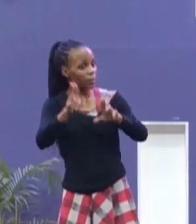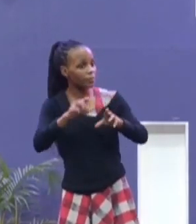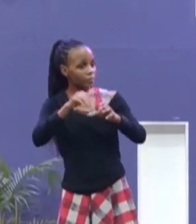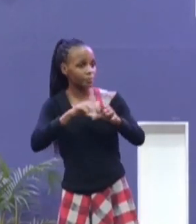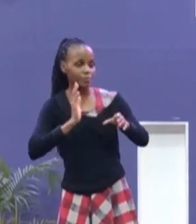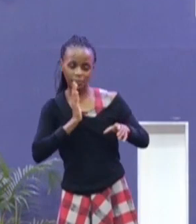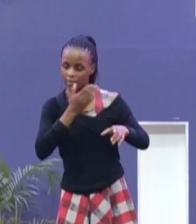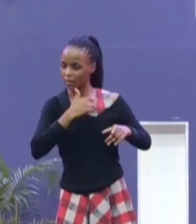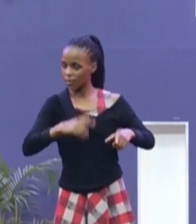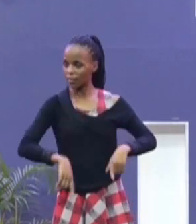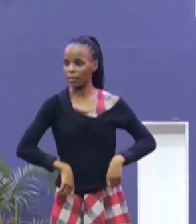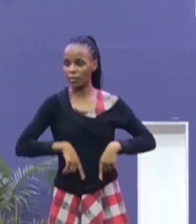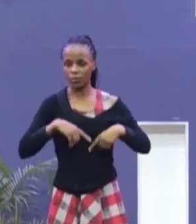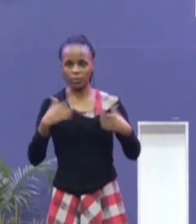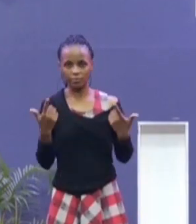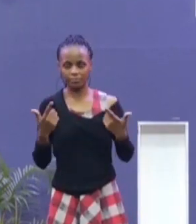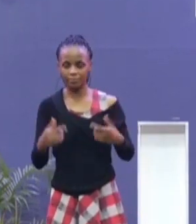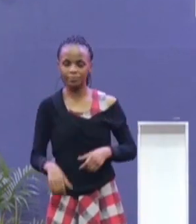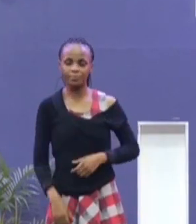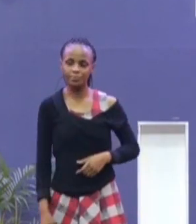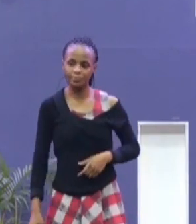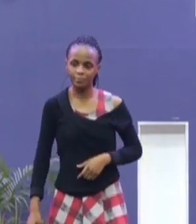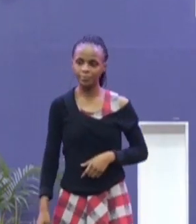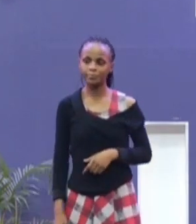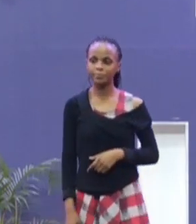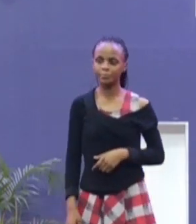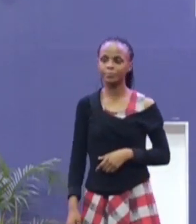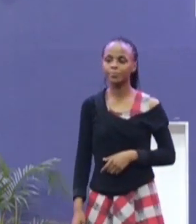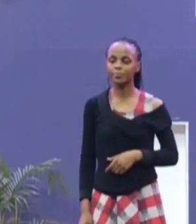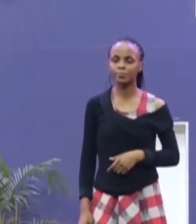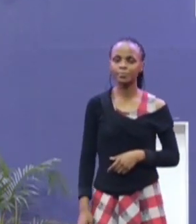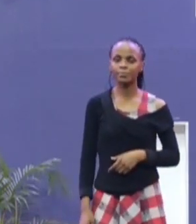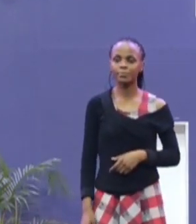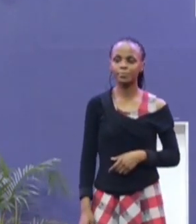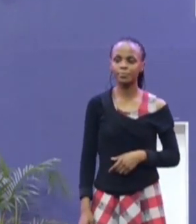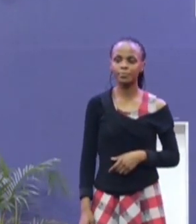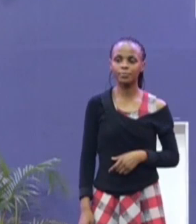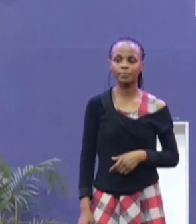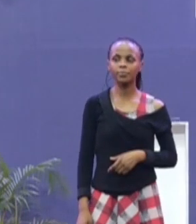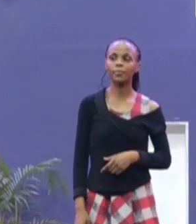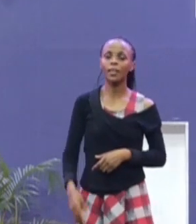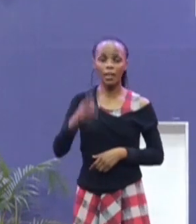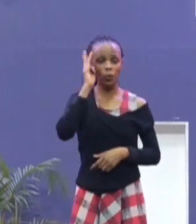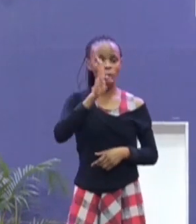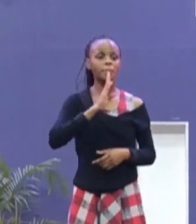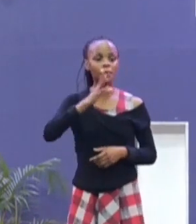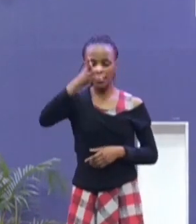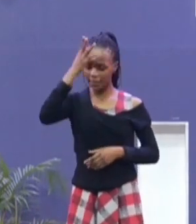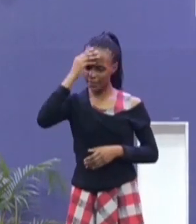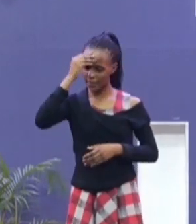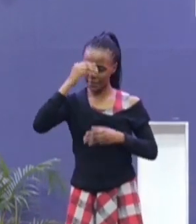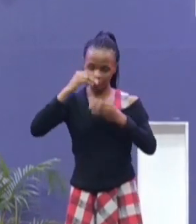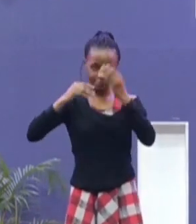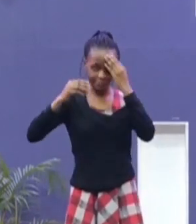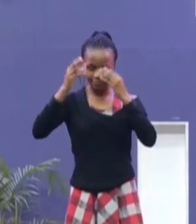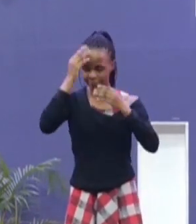ddaala nga Bible kyegamba ge mazima g'obulamu bwaffe, we will have that class. Tujja beerayo n'okusomesa okwo.